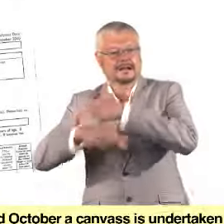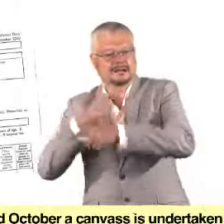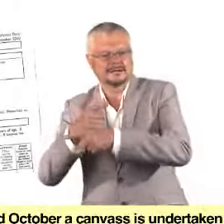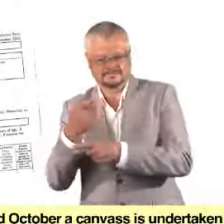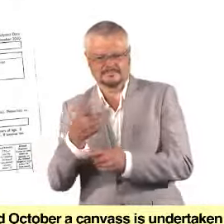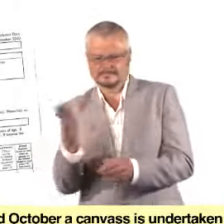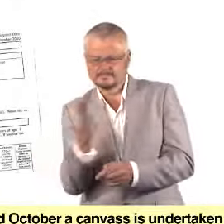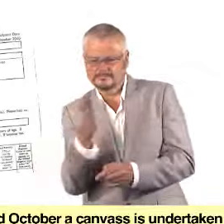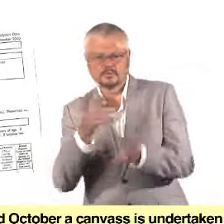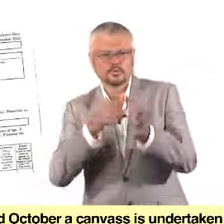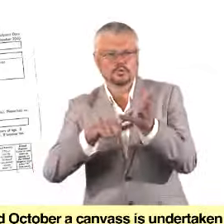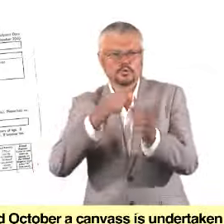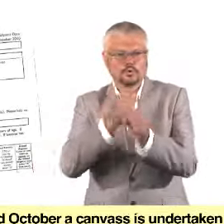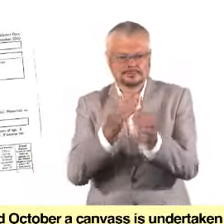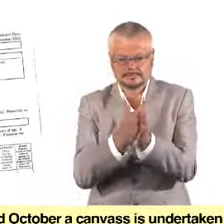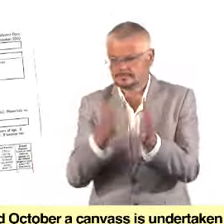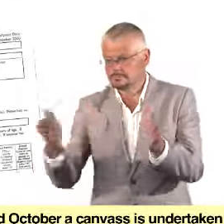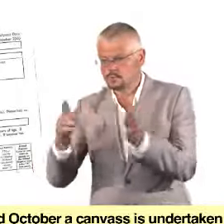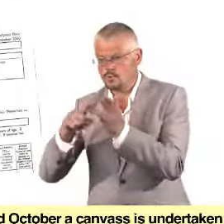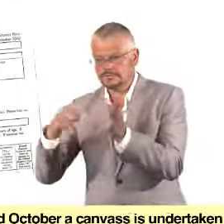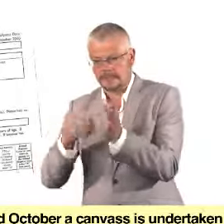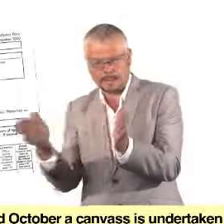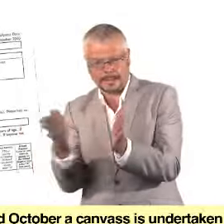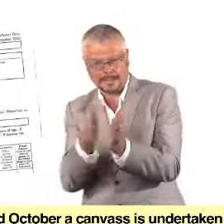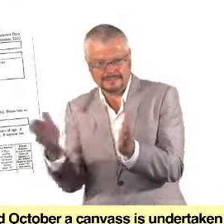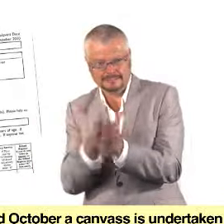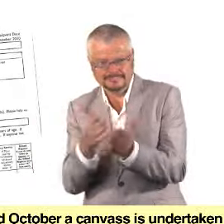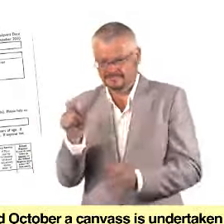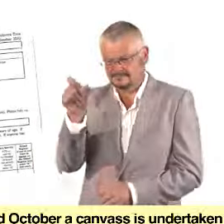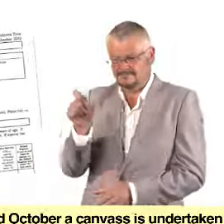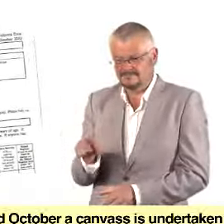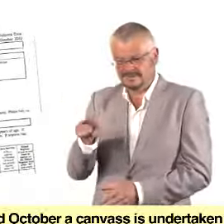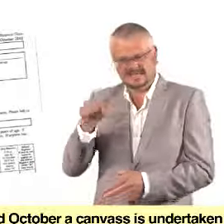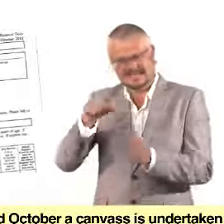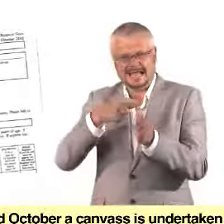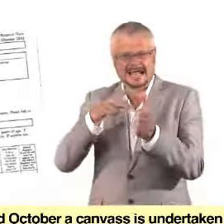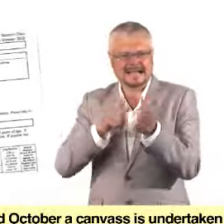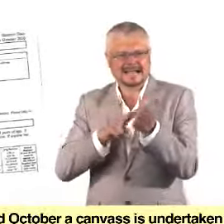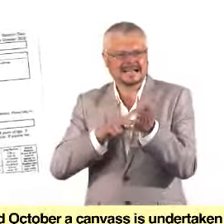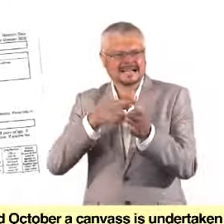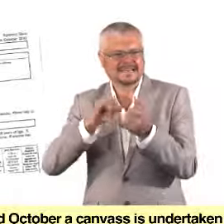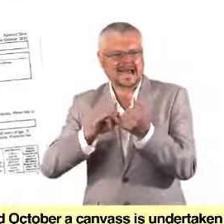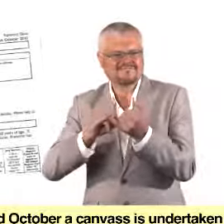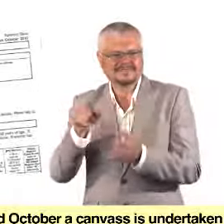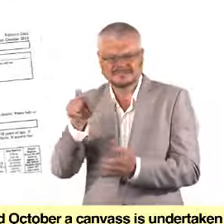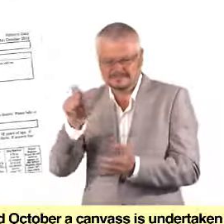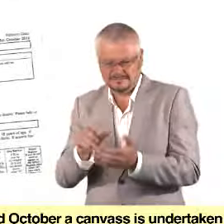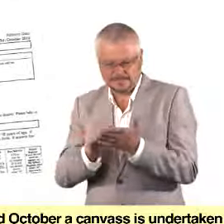Each year between August and October a canvas is undertaken and a canvas form is delivered to every house in the